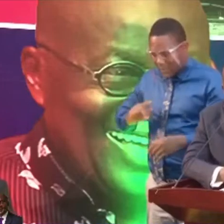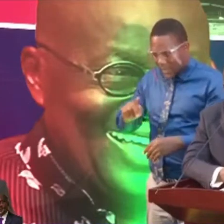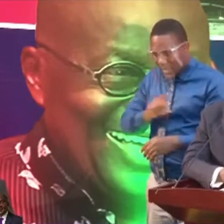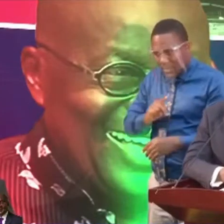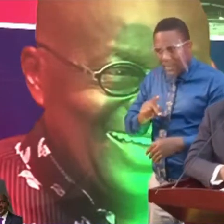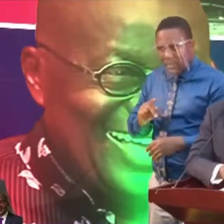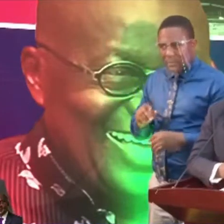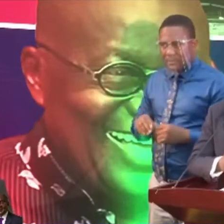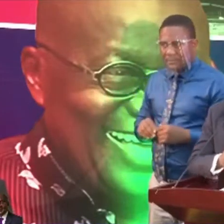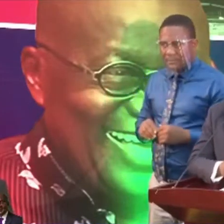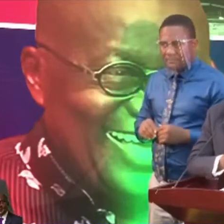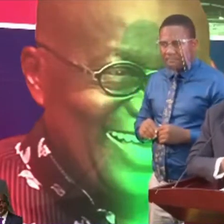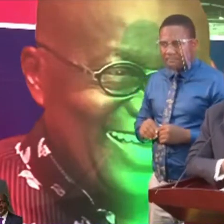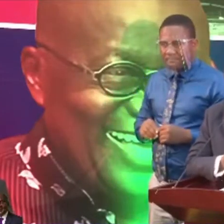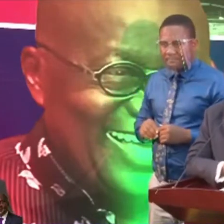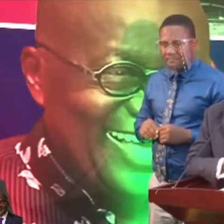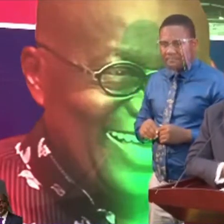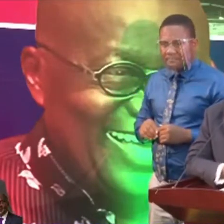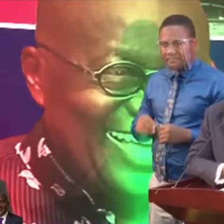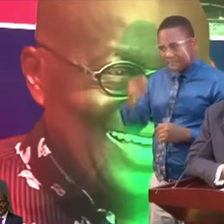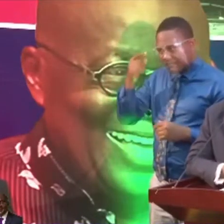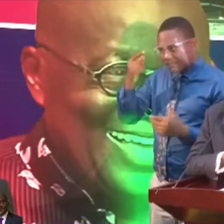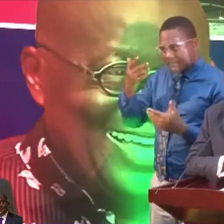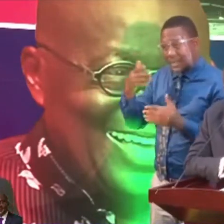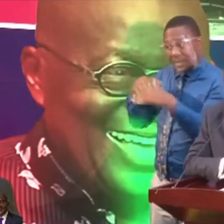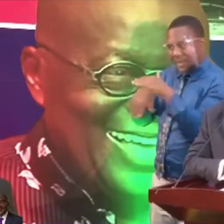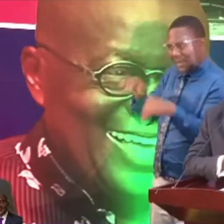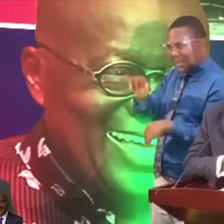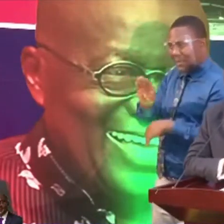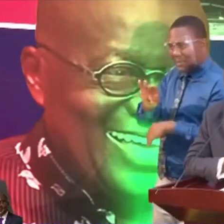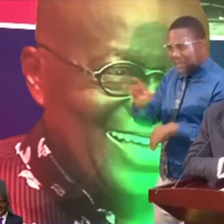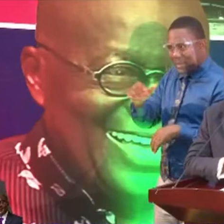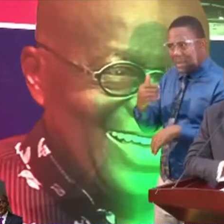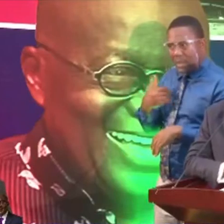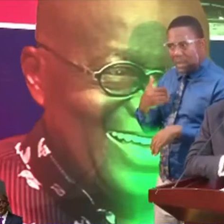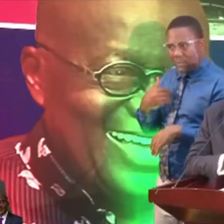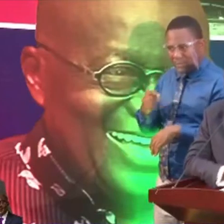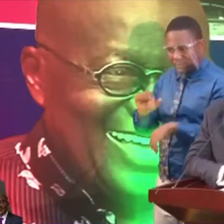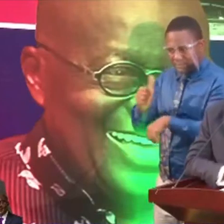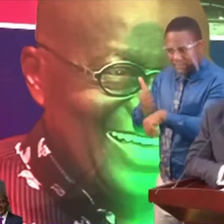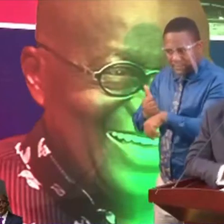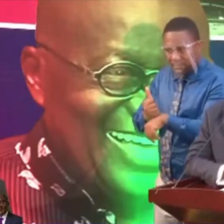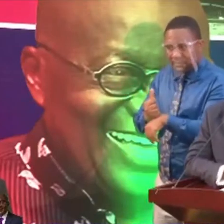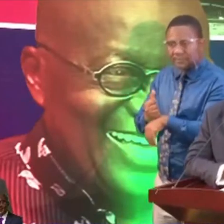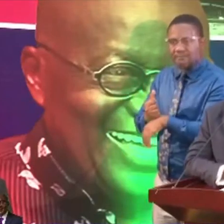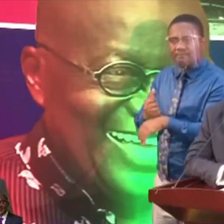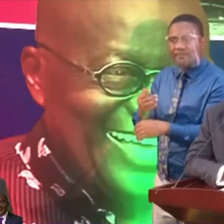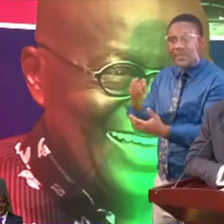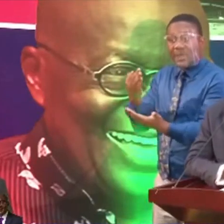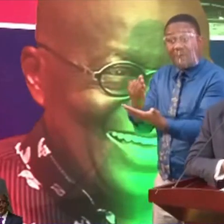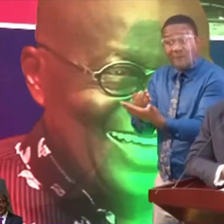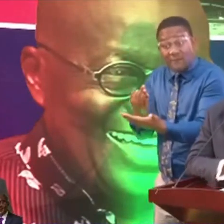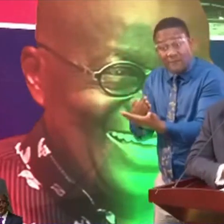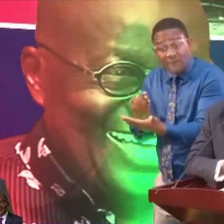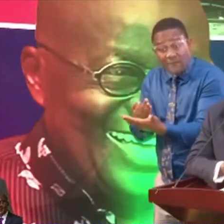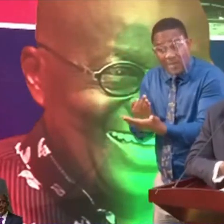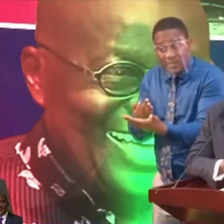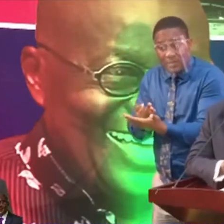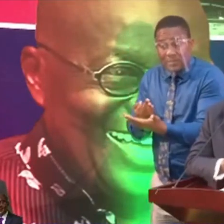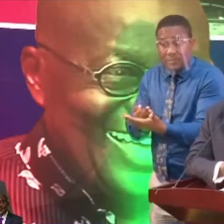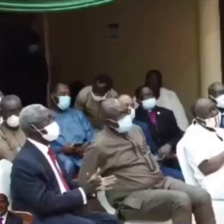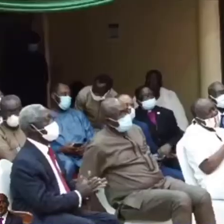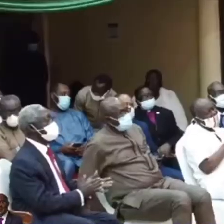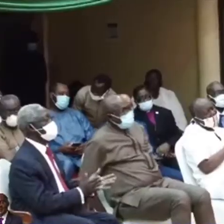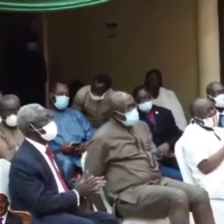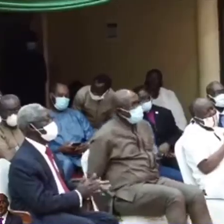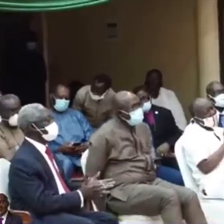October. And under the Creative Arts Bill, we are setting up a Creative Arts Fund, right? So that we are going to